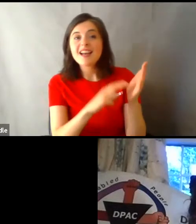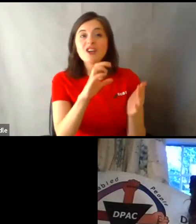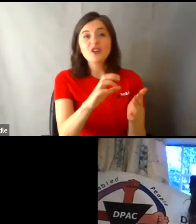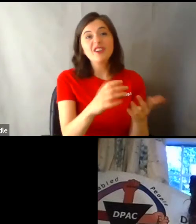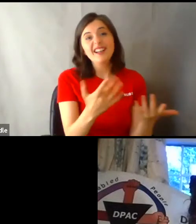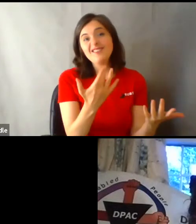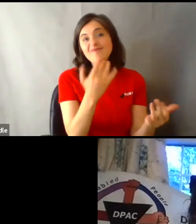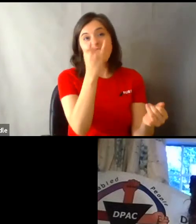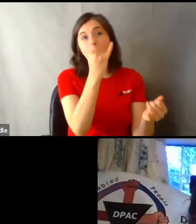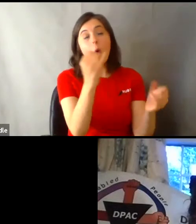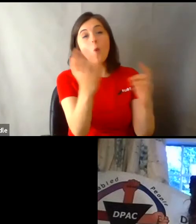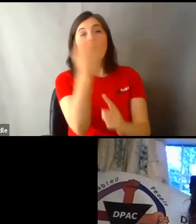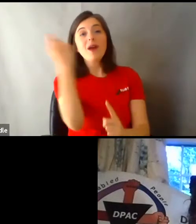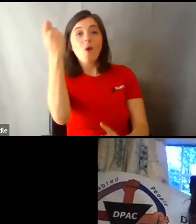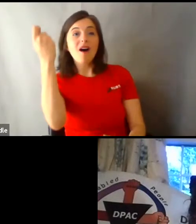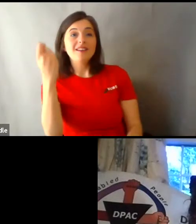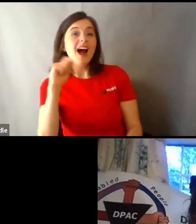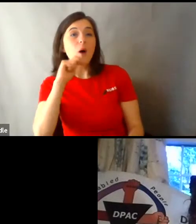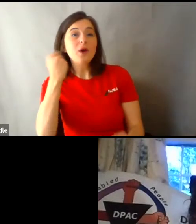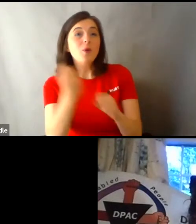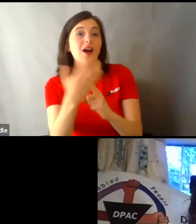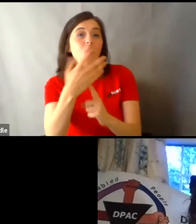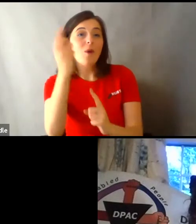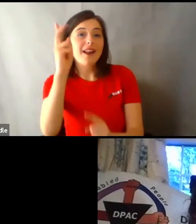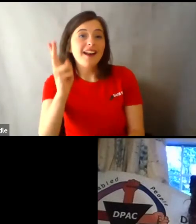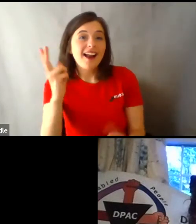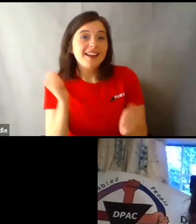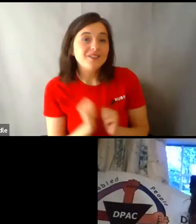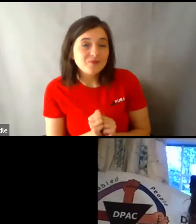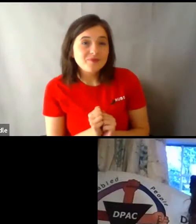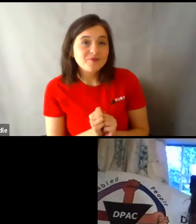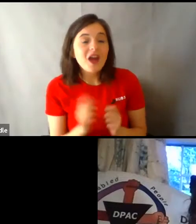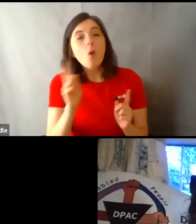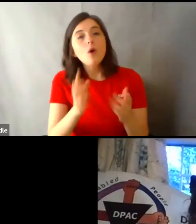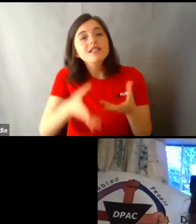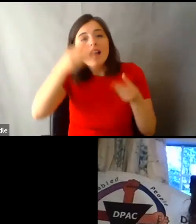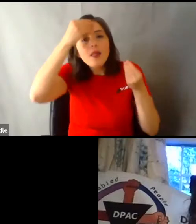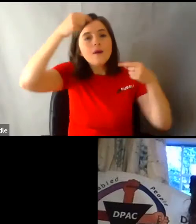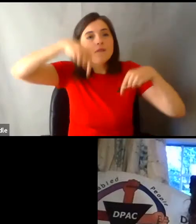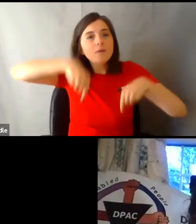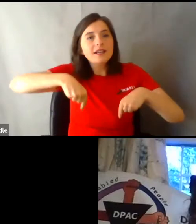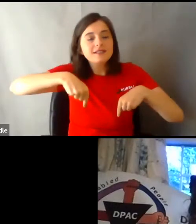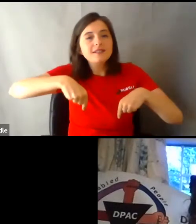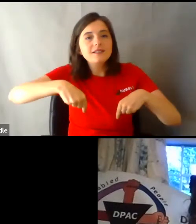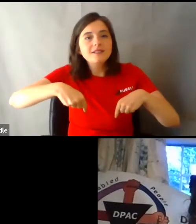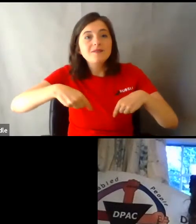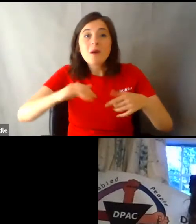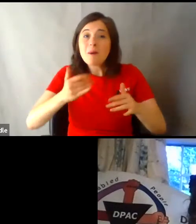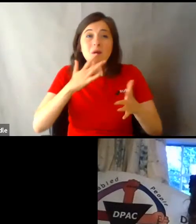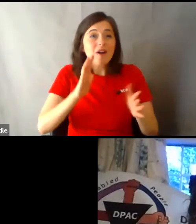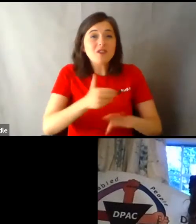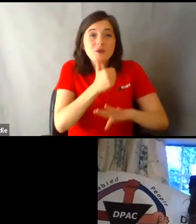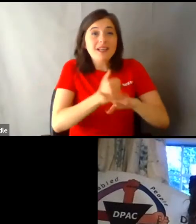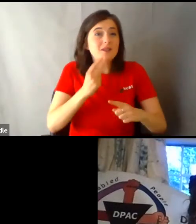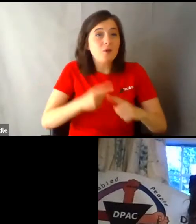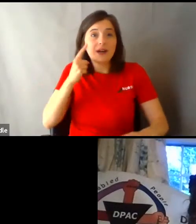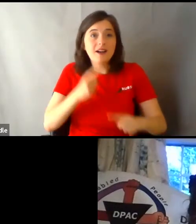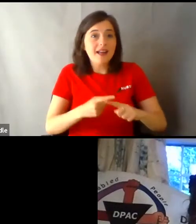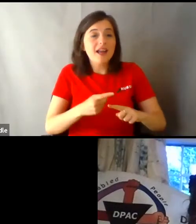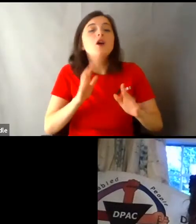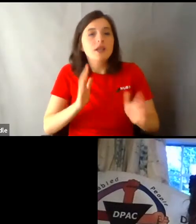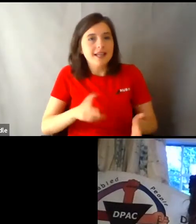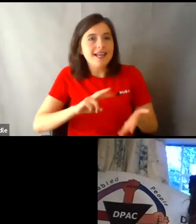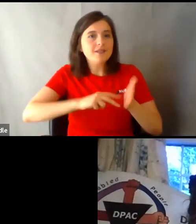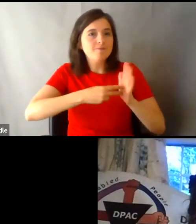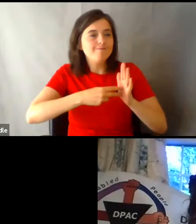you, and we'll do it again. And if there's one thing I learned from this, is that even if you've got to do it quickly, you've got to have a plan, a little